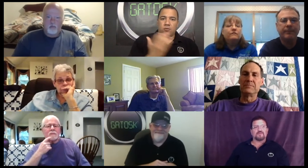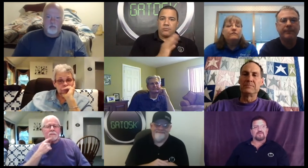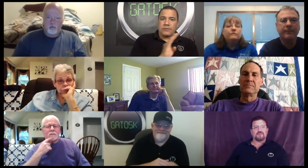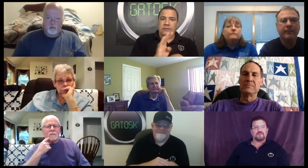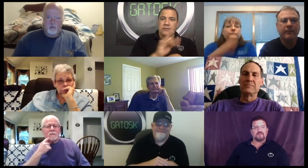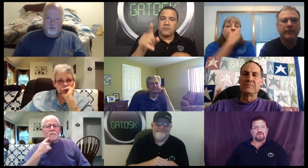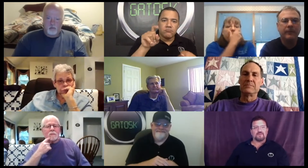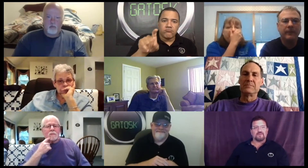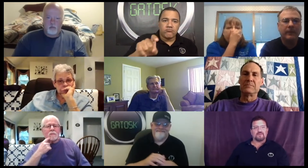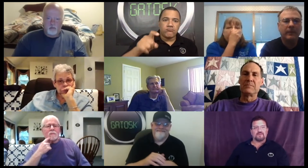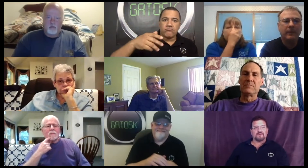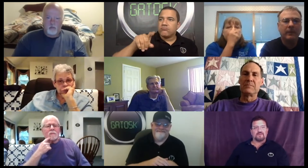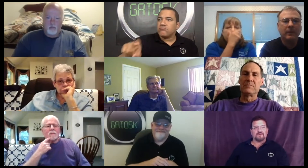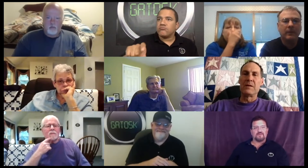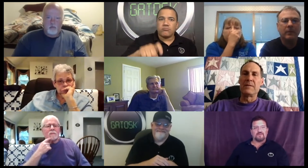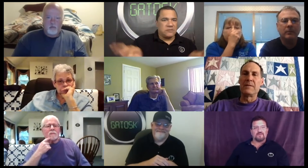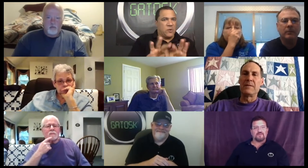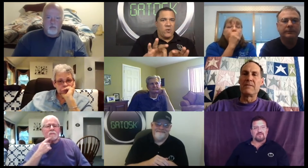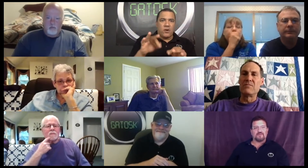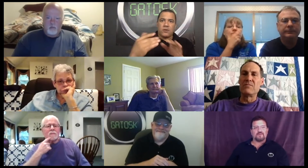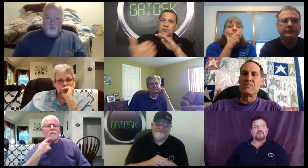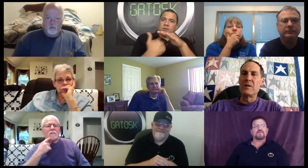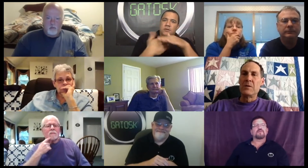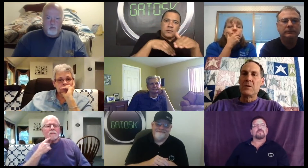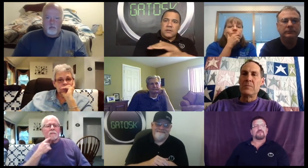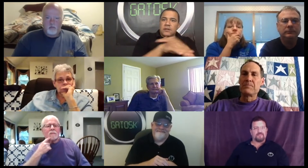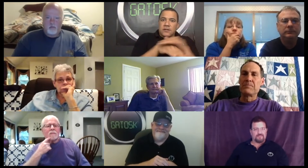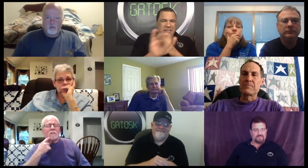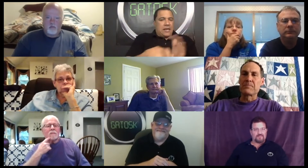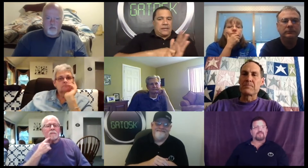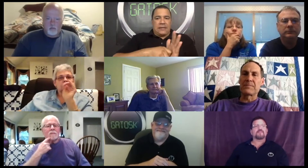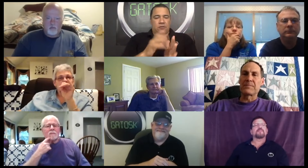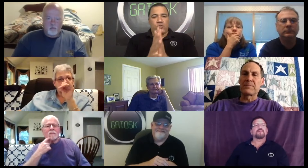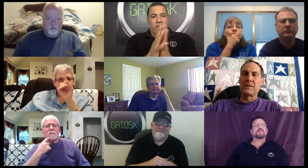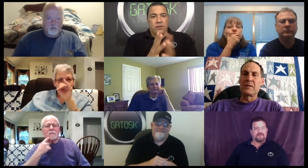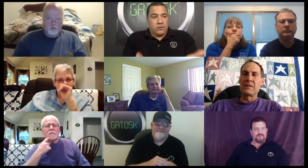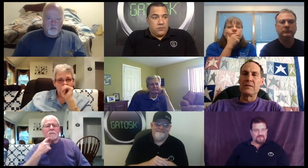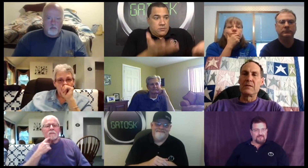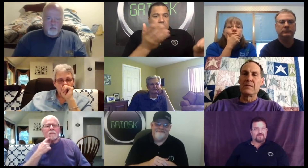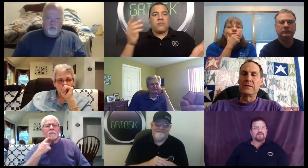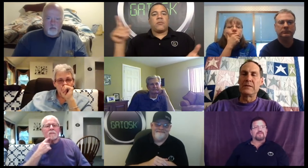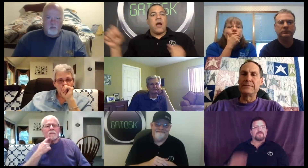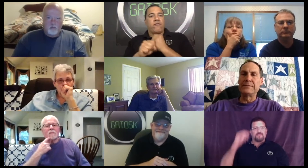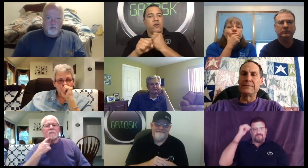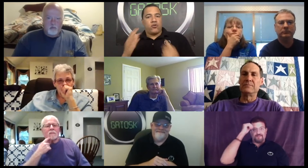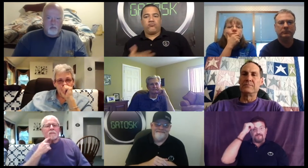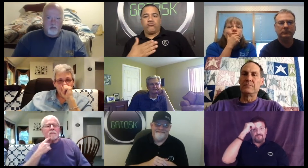That helps our business. Every time you check and click on into Gatosk, that's key to bringing up traffic, and